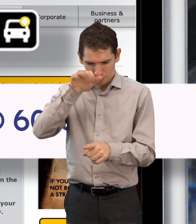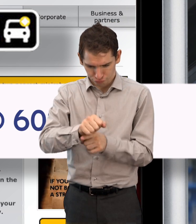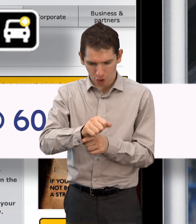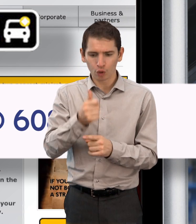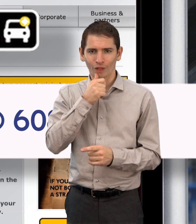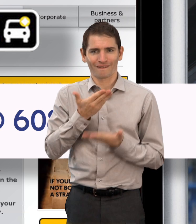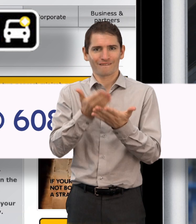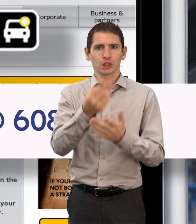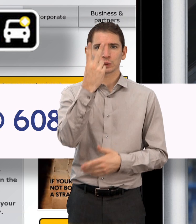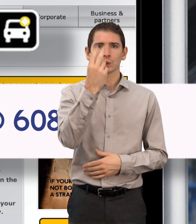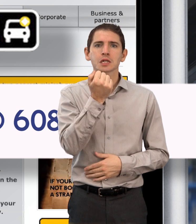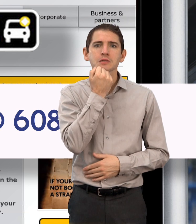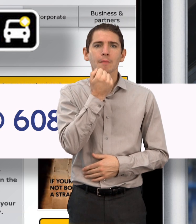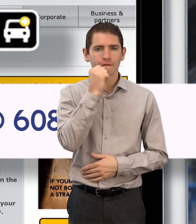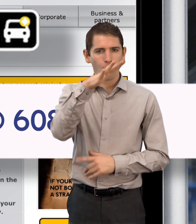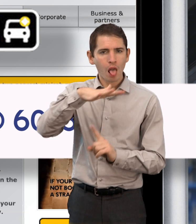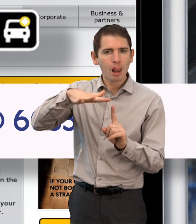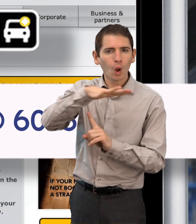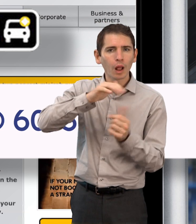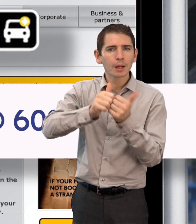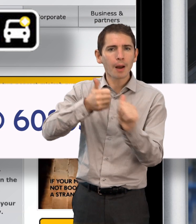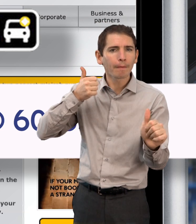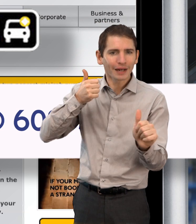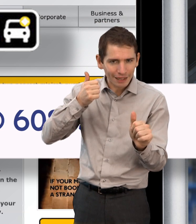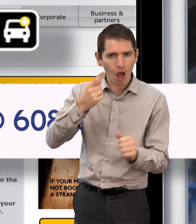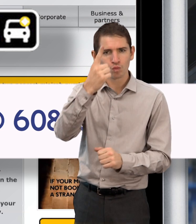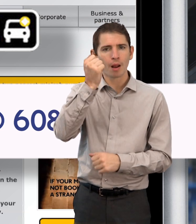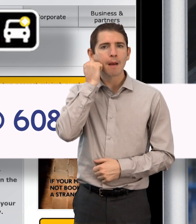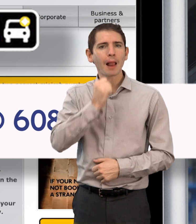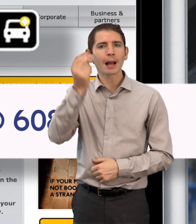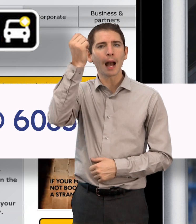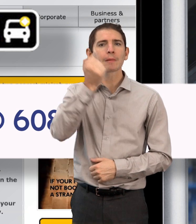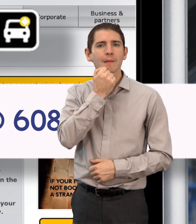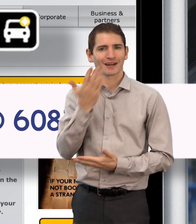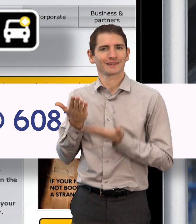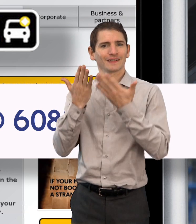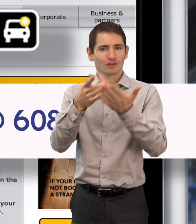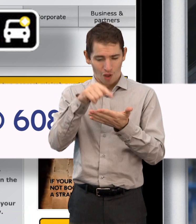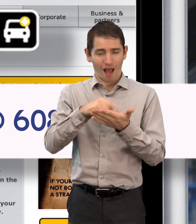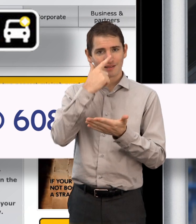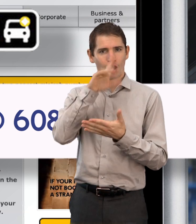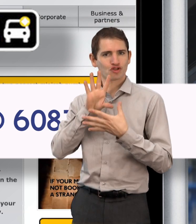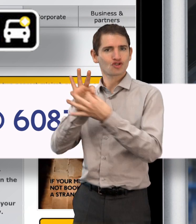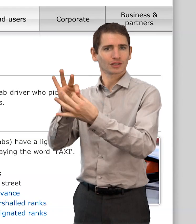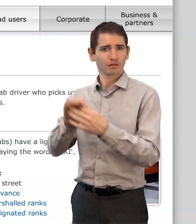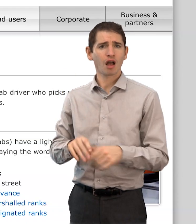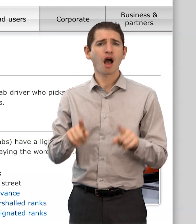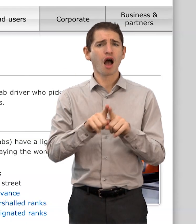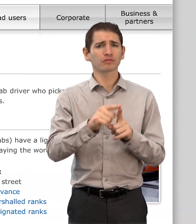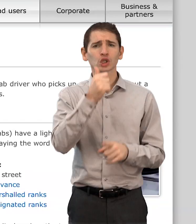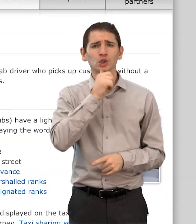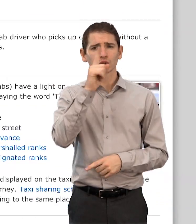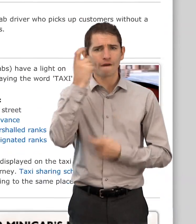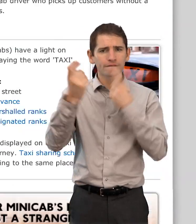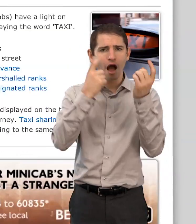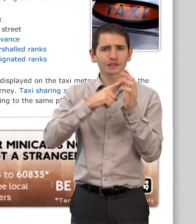60835. We'll use GPS to text you two numbers for local minicab companies and one black cab number. You can also